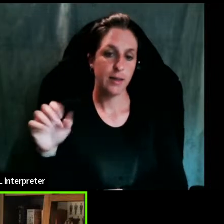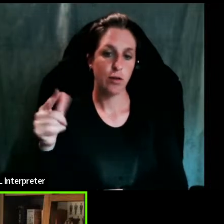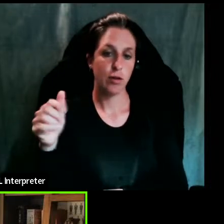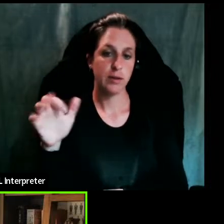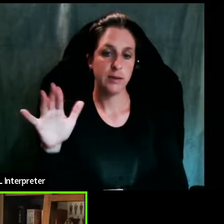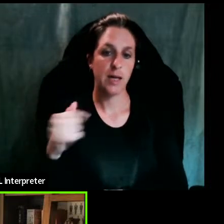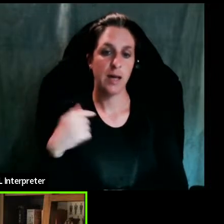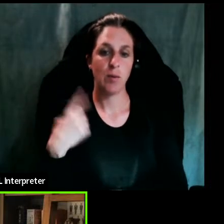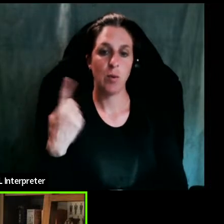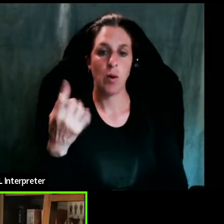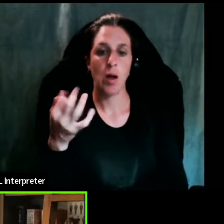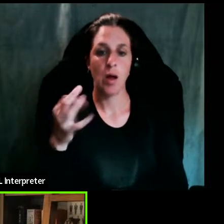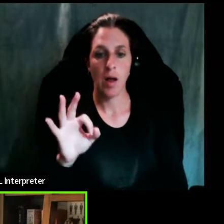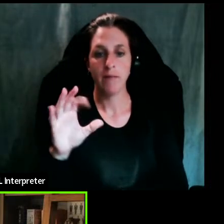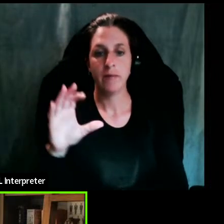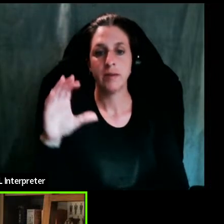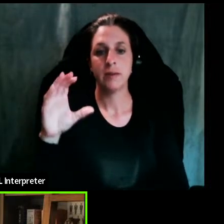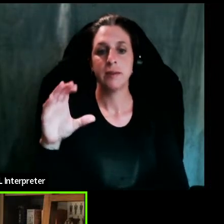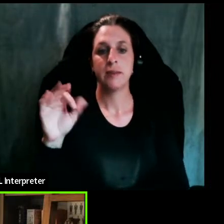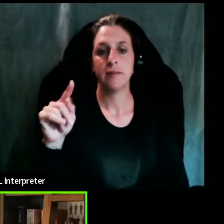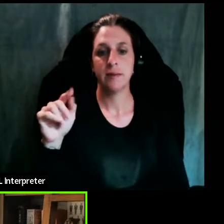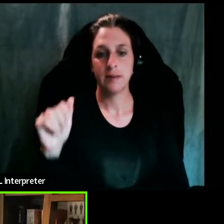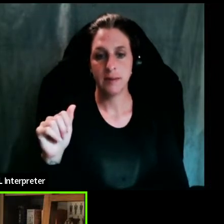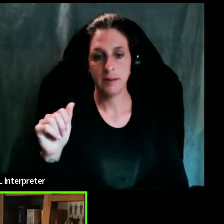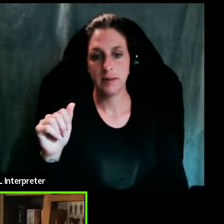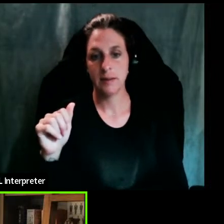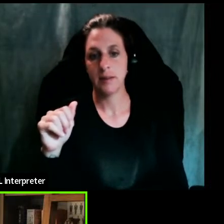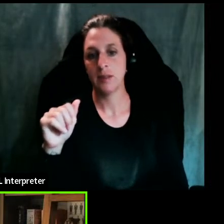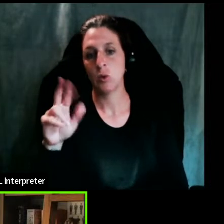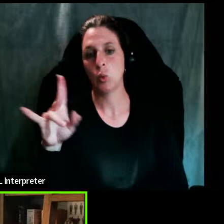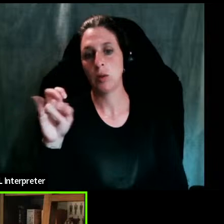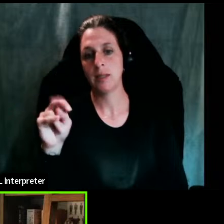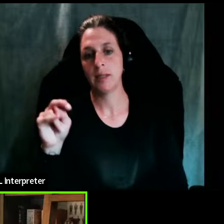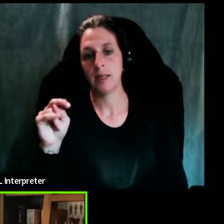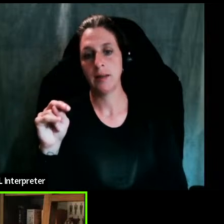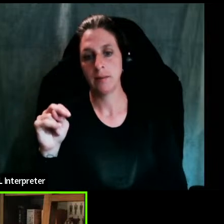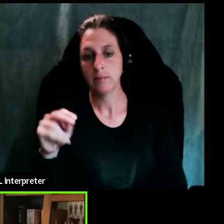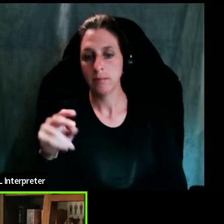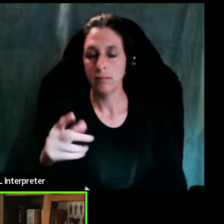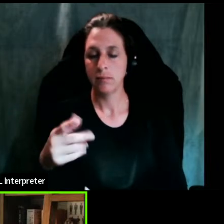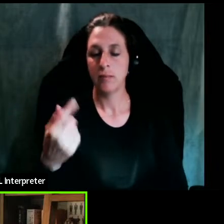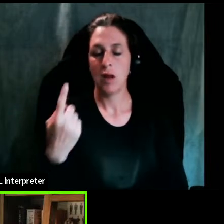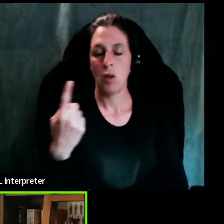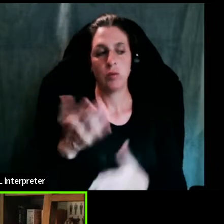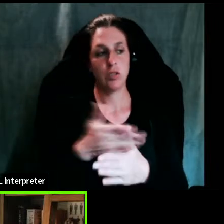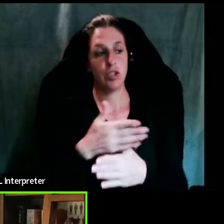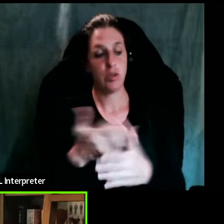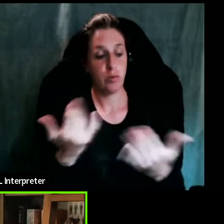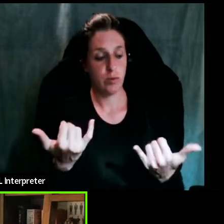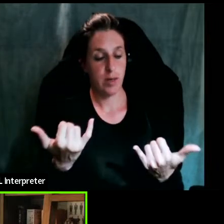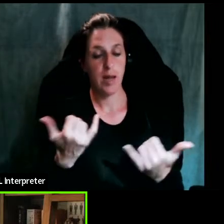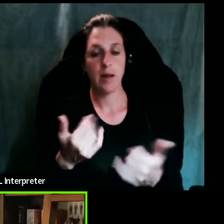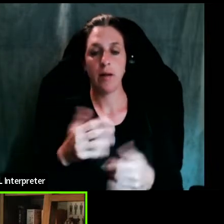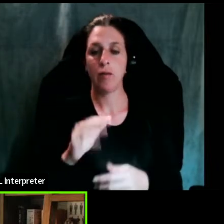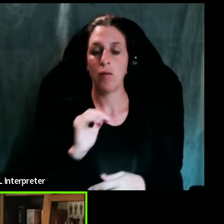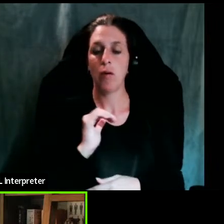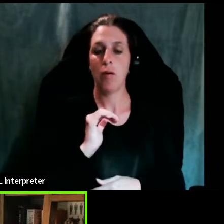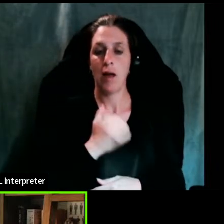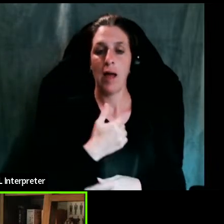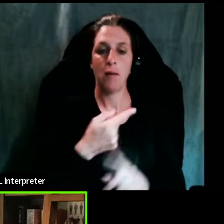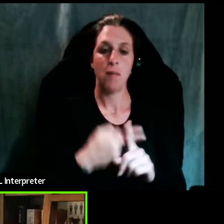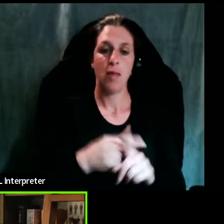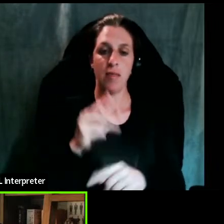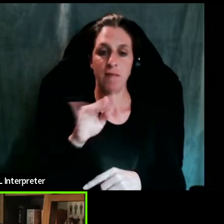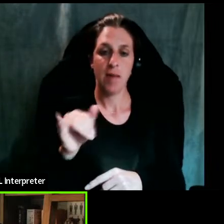CFT Union delegates. What I'd like to do today is just share a little bit about our month of May, updates